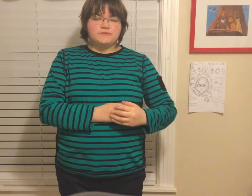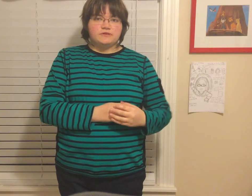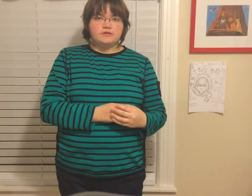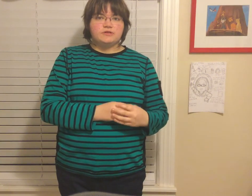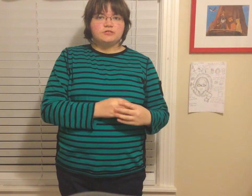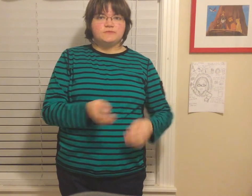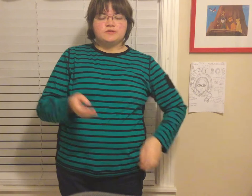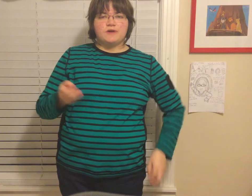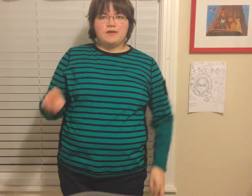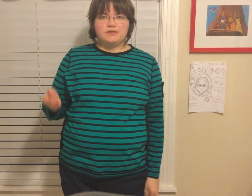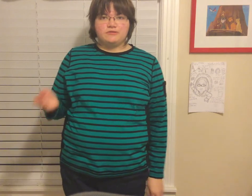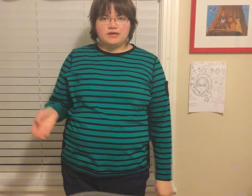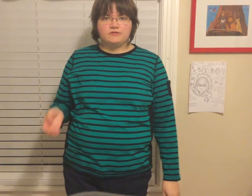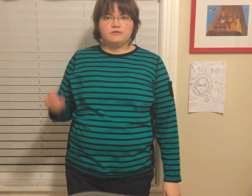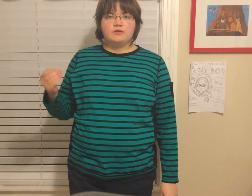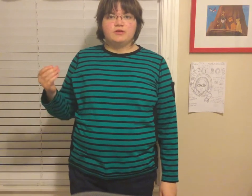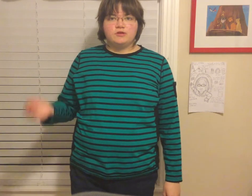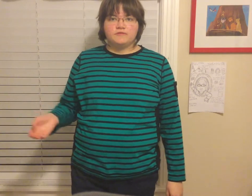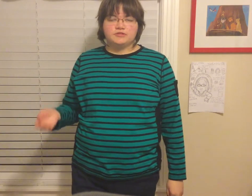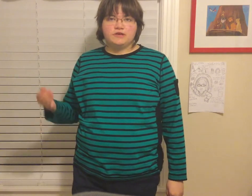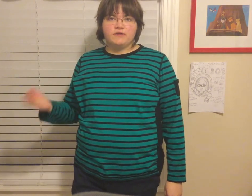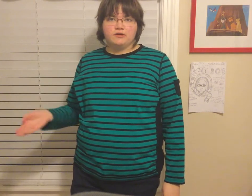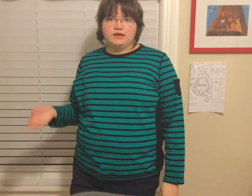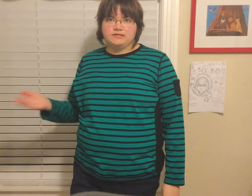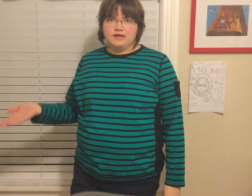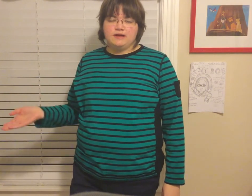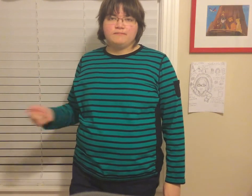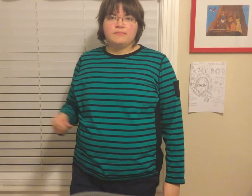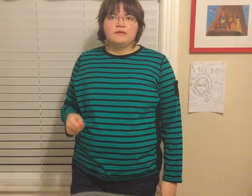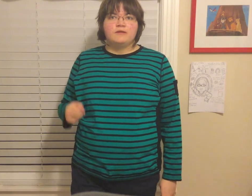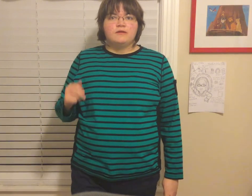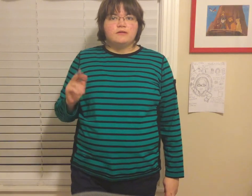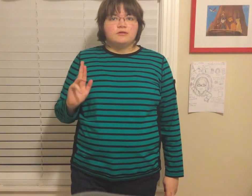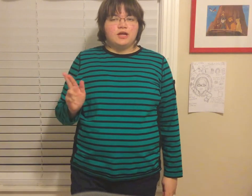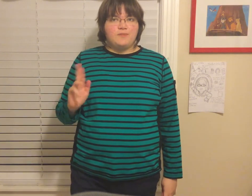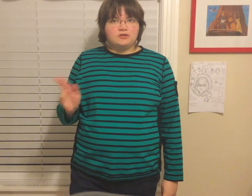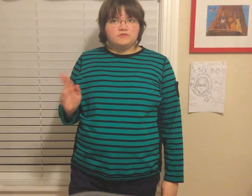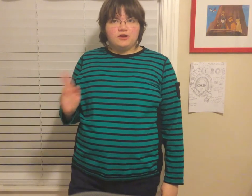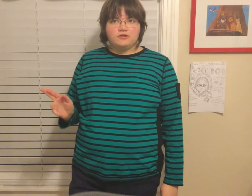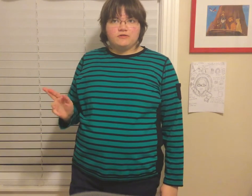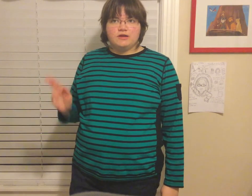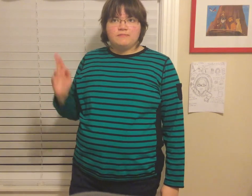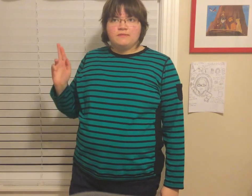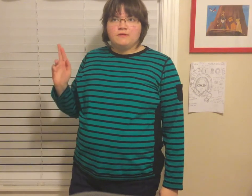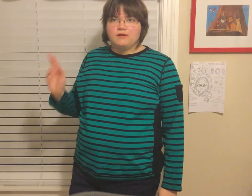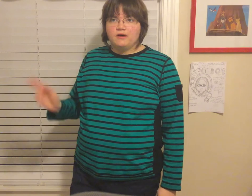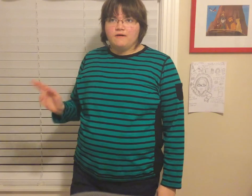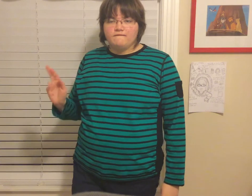Specifically, she went to Miami International University of Art and Design. She got a bachelor's fine art degree of